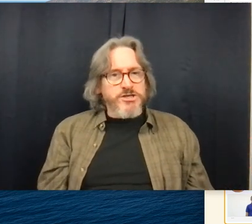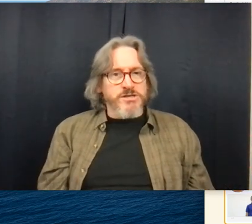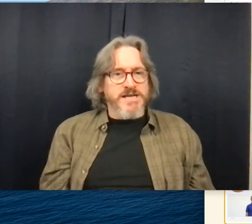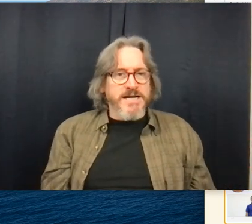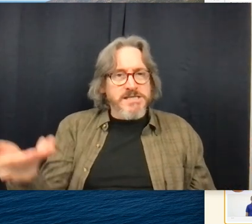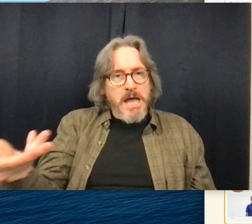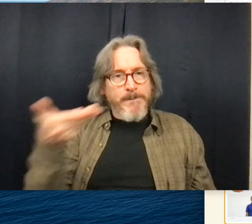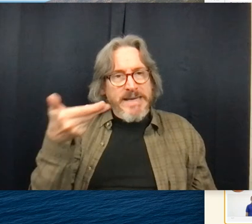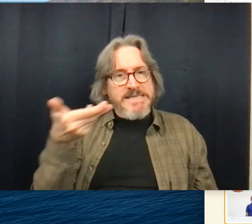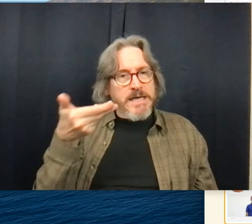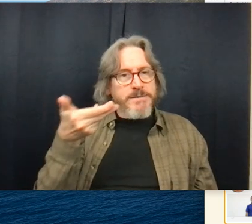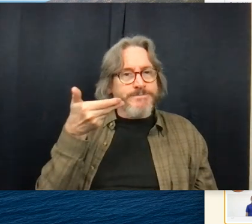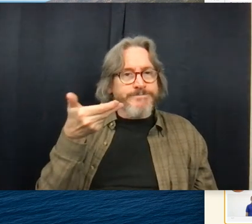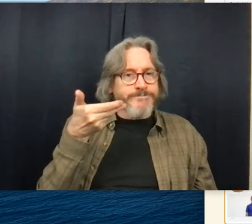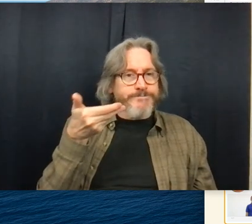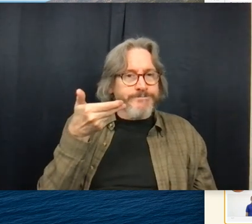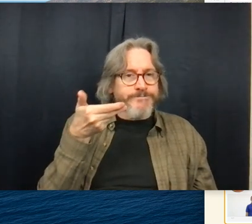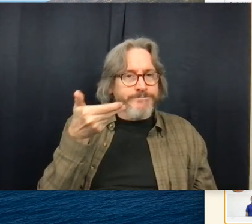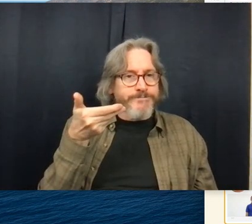some other regional signs.